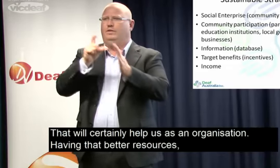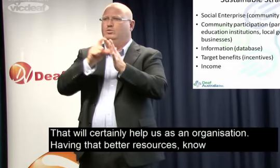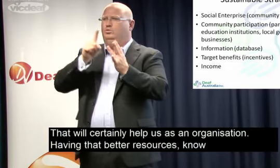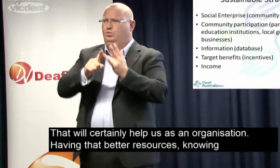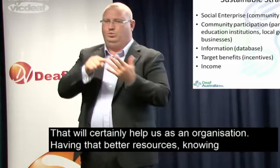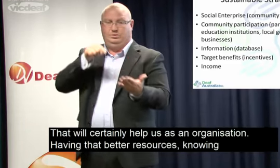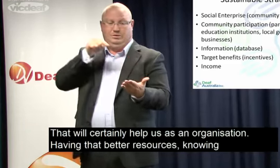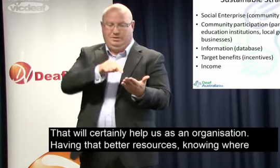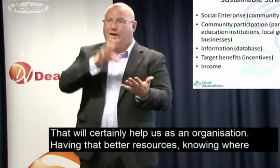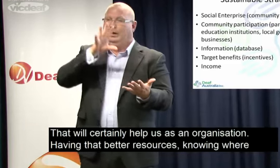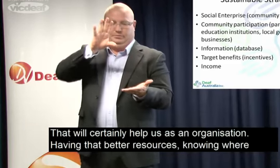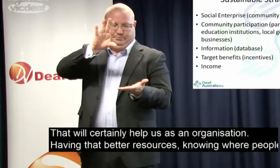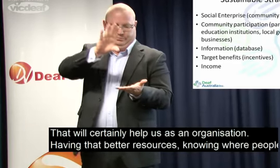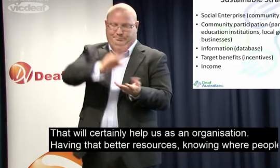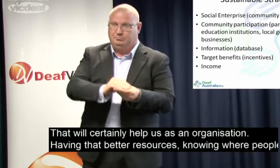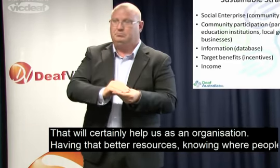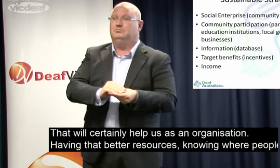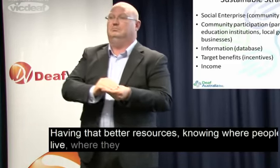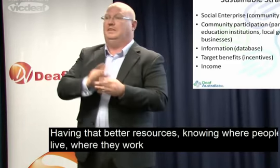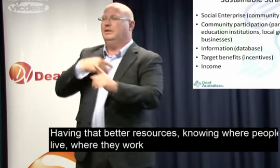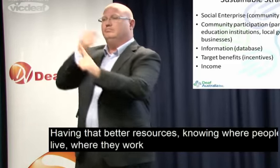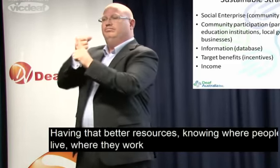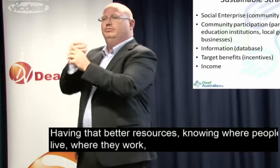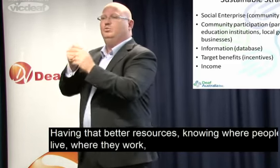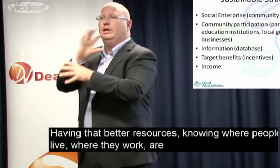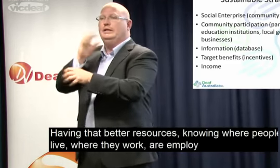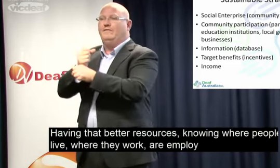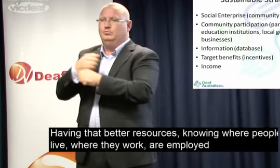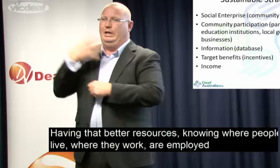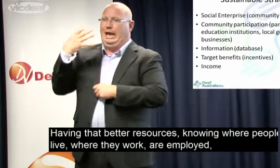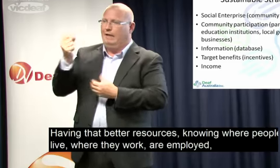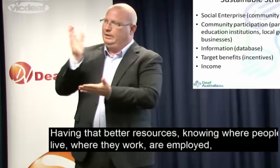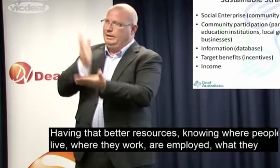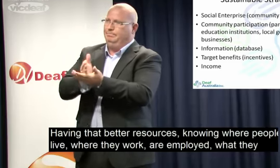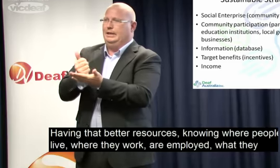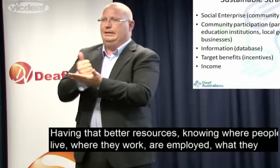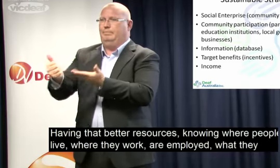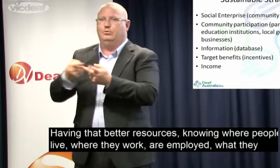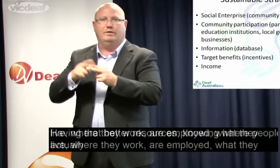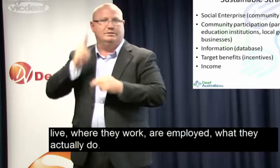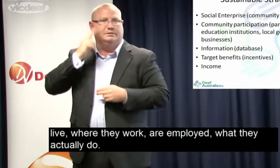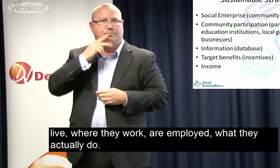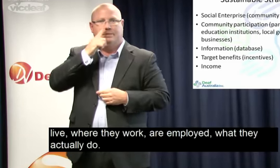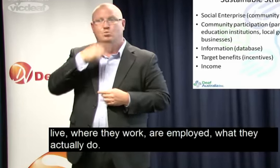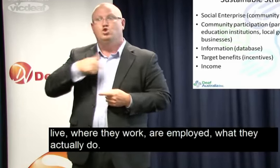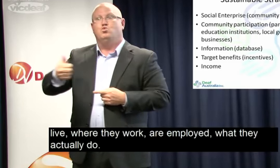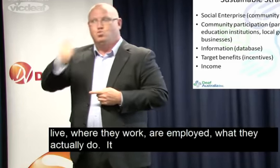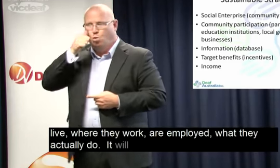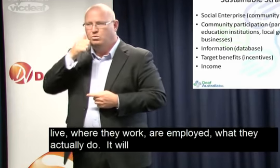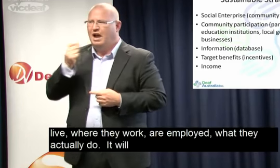they're employed, what they actually do, and all those statistics enable us to advocate through government to give definite numbers of deaf people